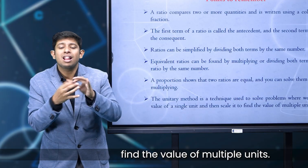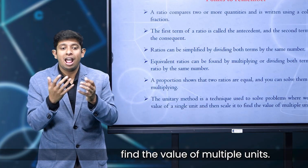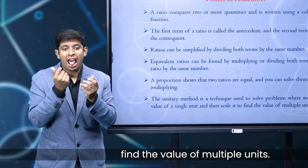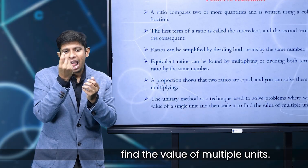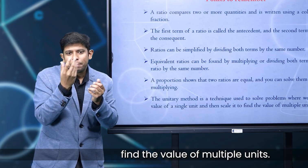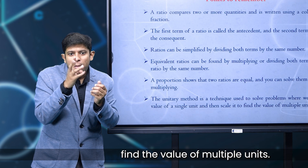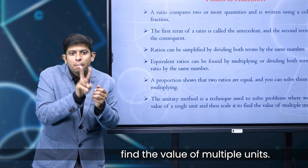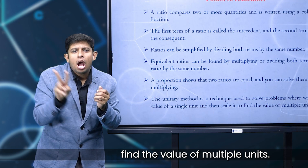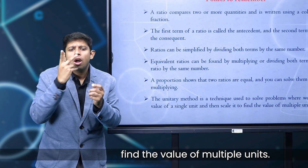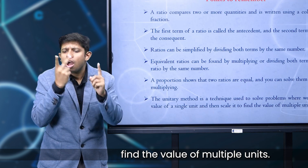of multiple units.